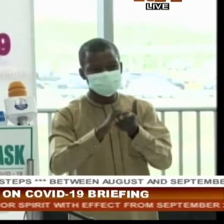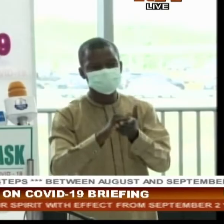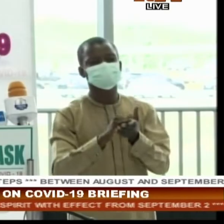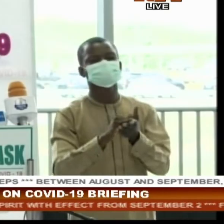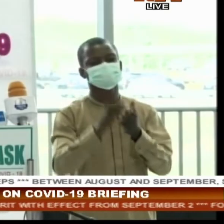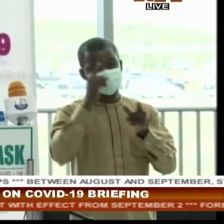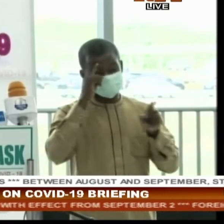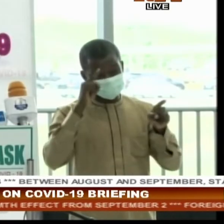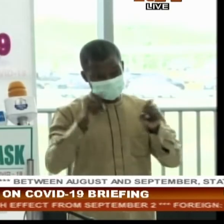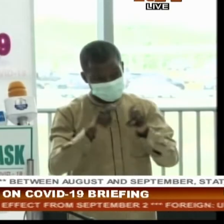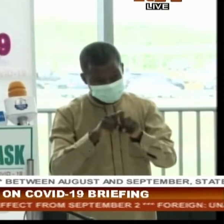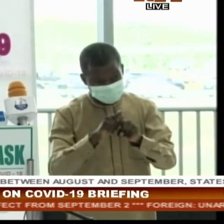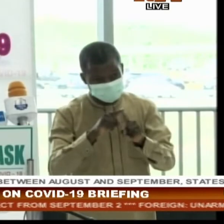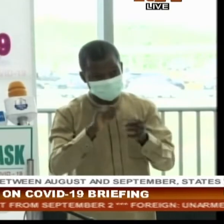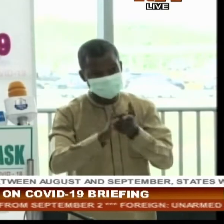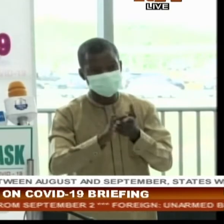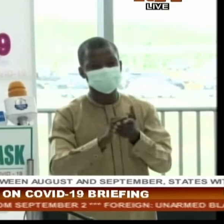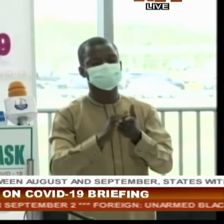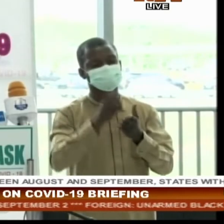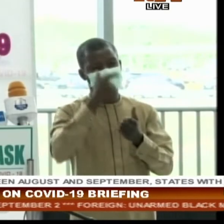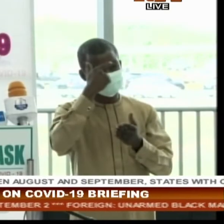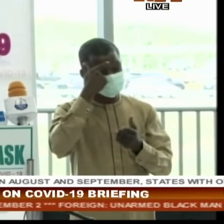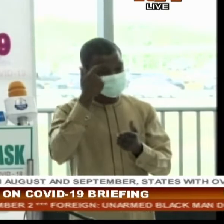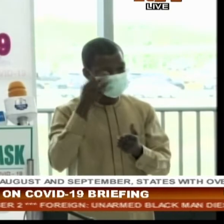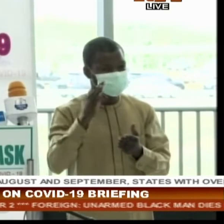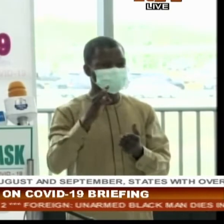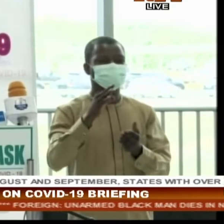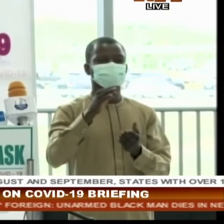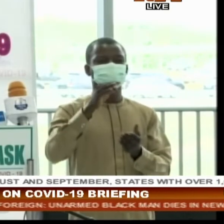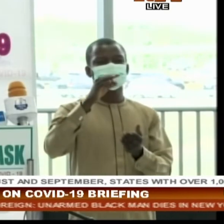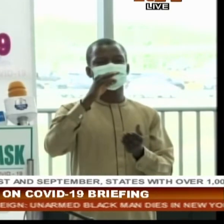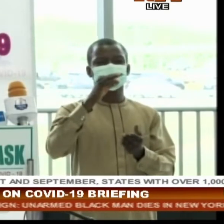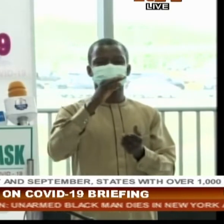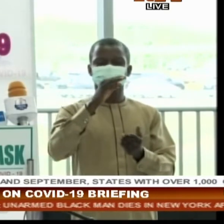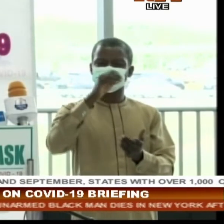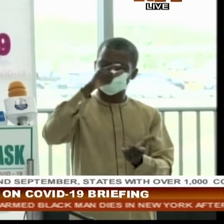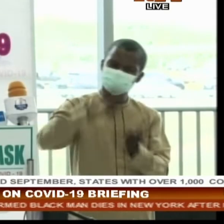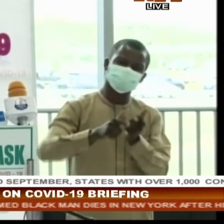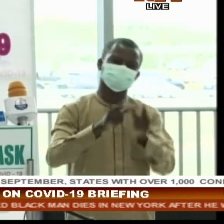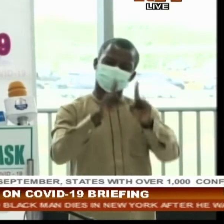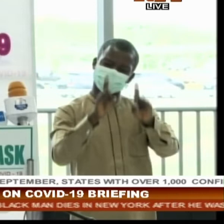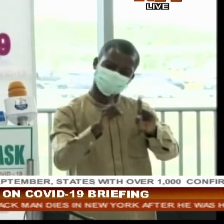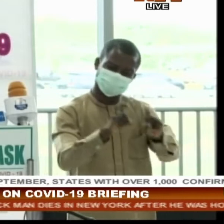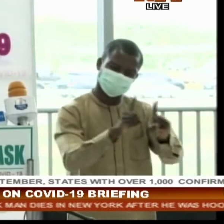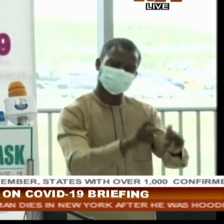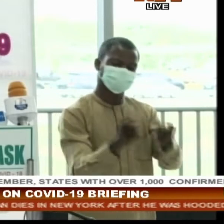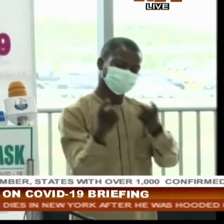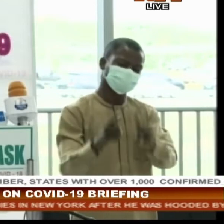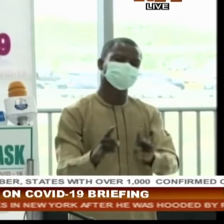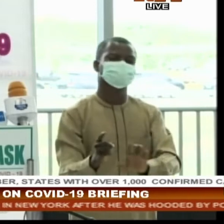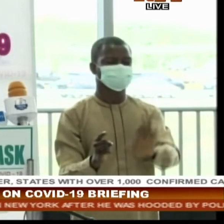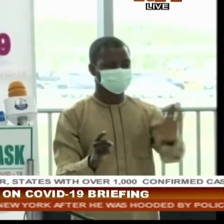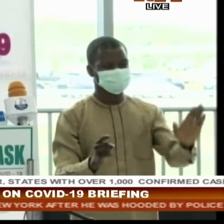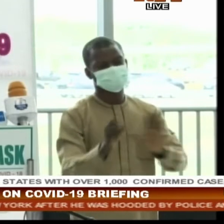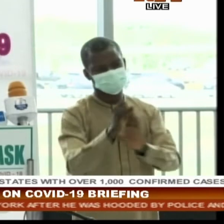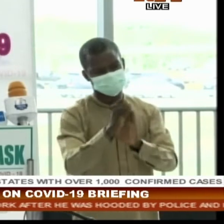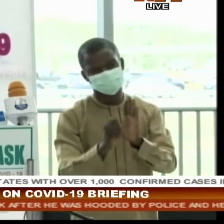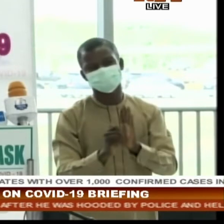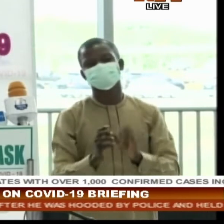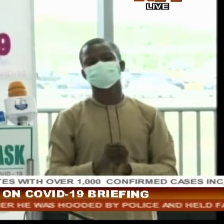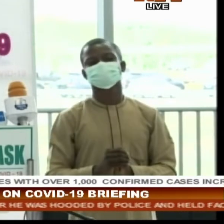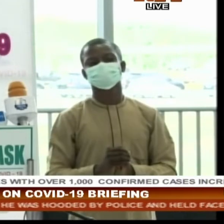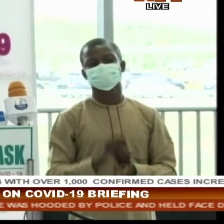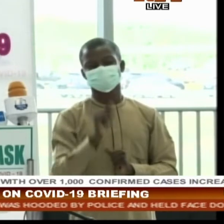attributed to the low testing that is taking place in those states. I want